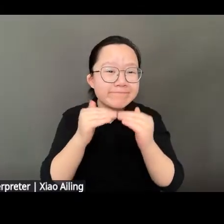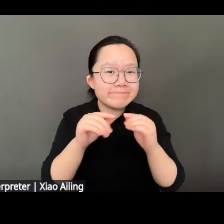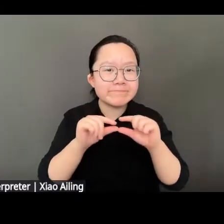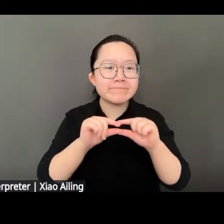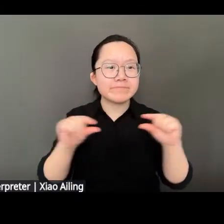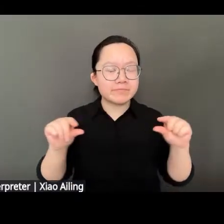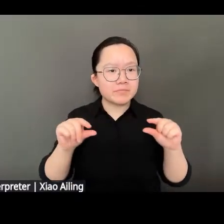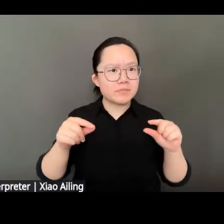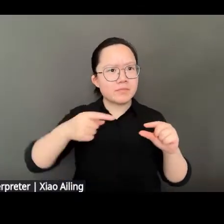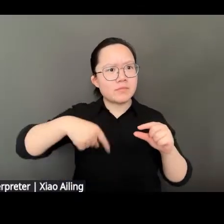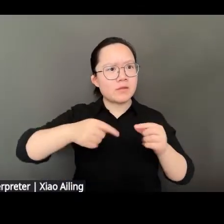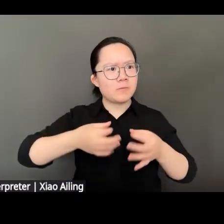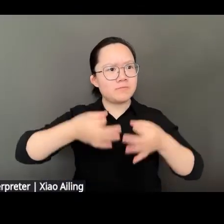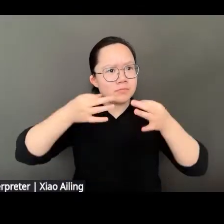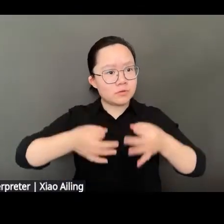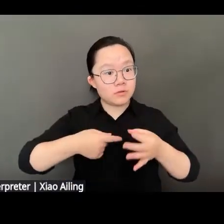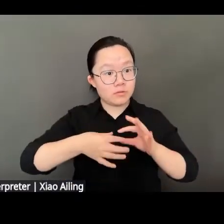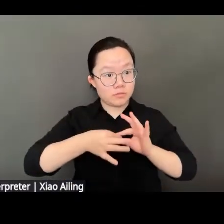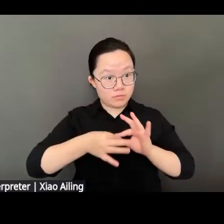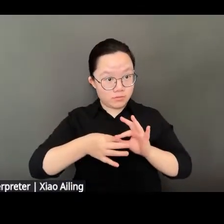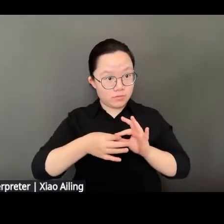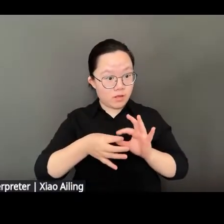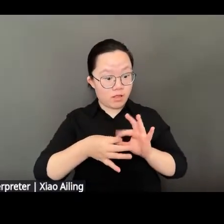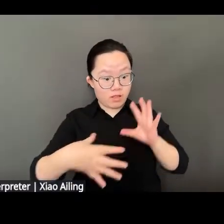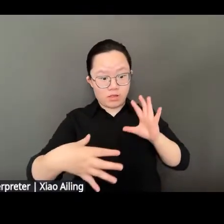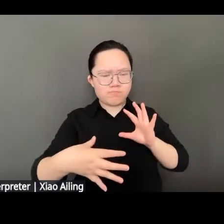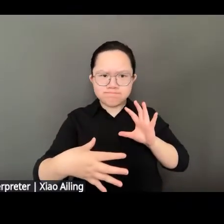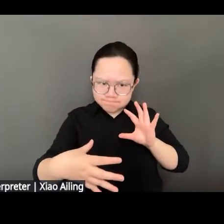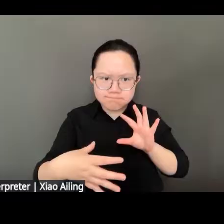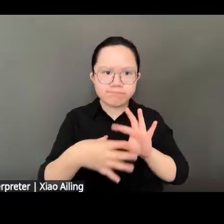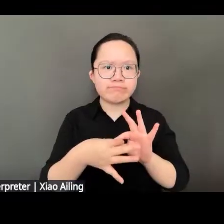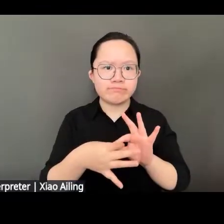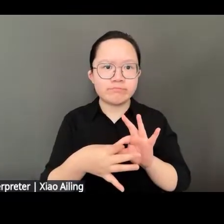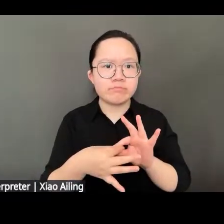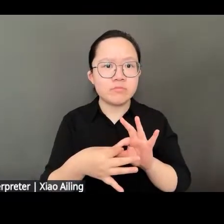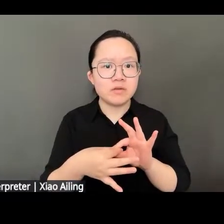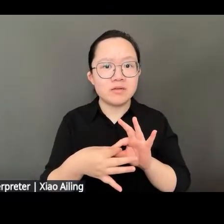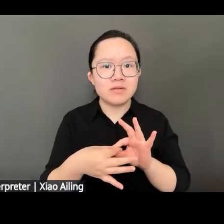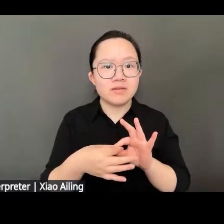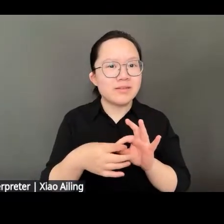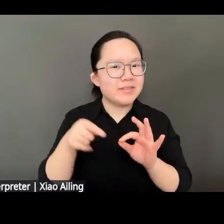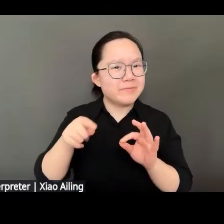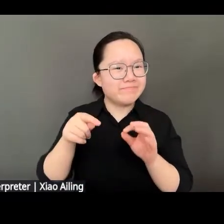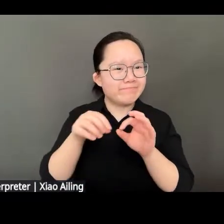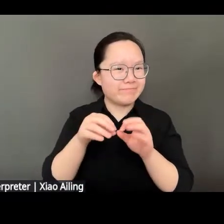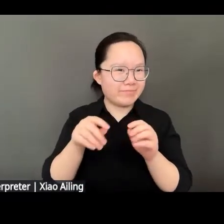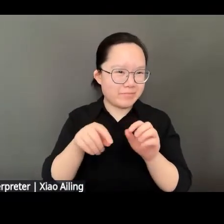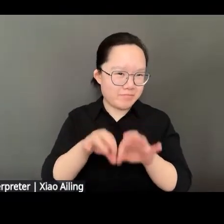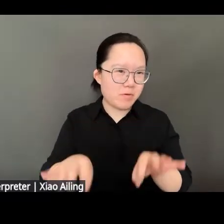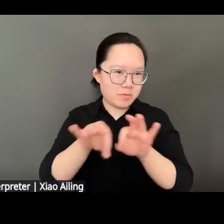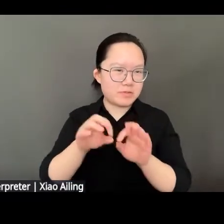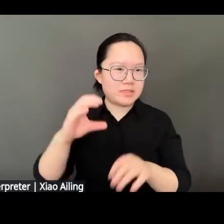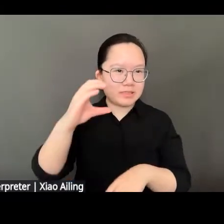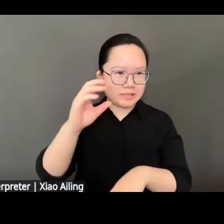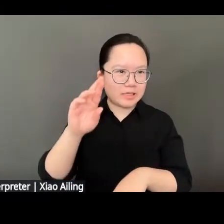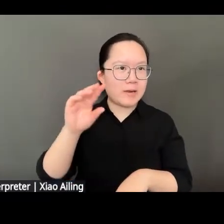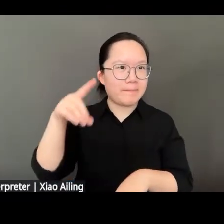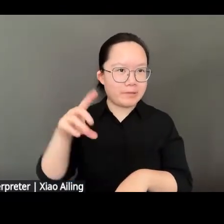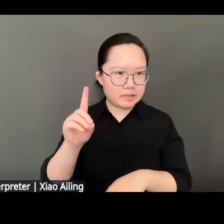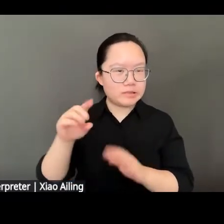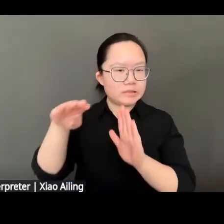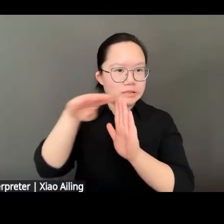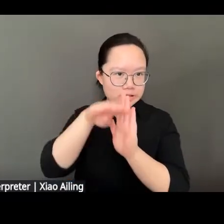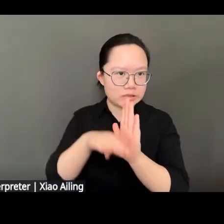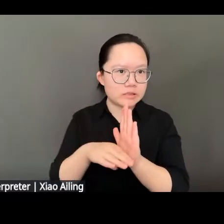CRPD, which is nothing about us without us. And if the idea of nothing without us should continue to